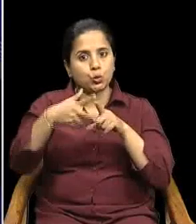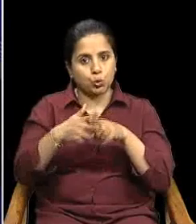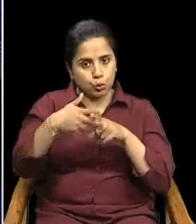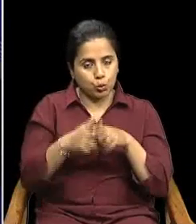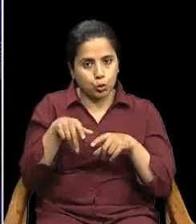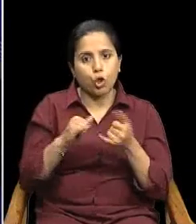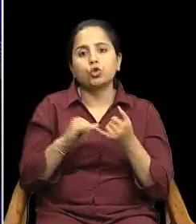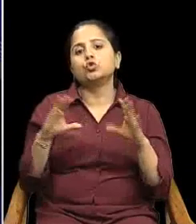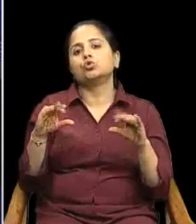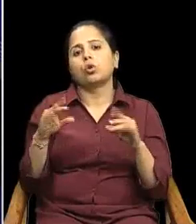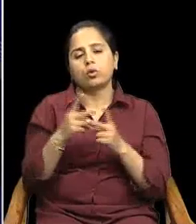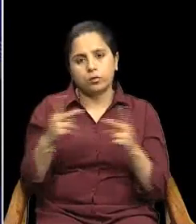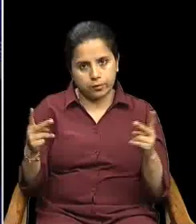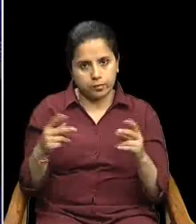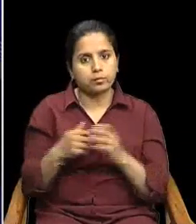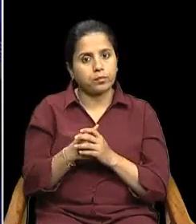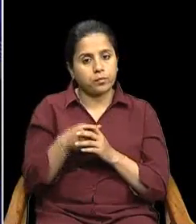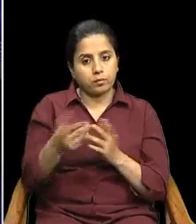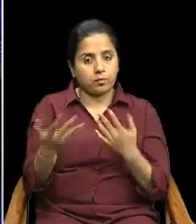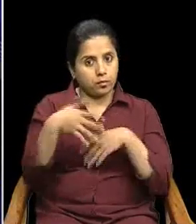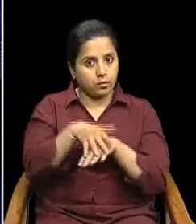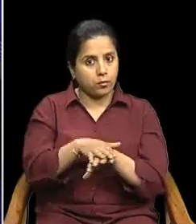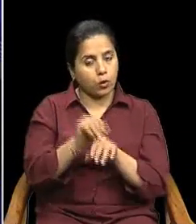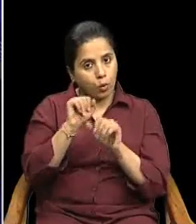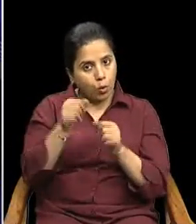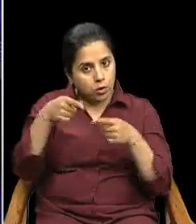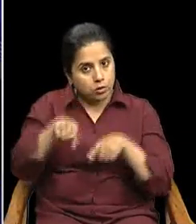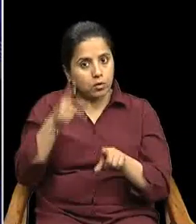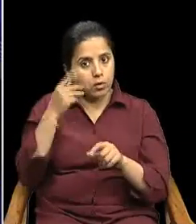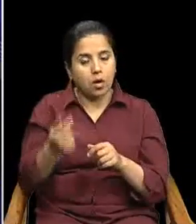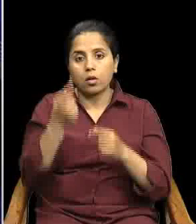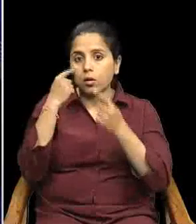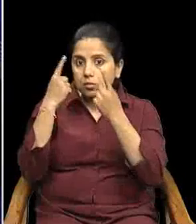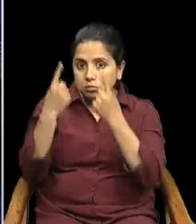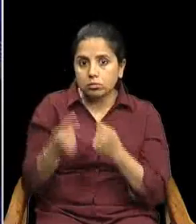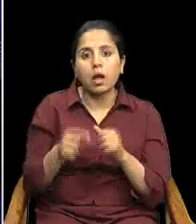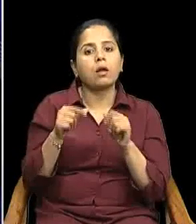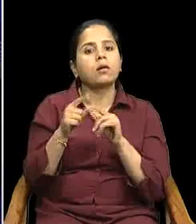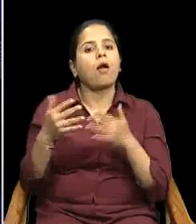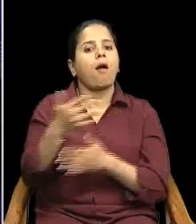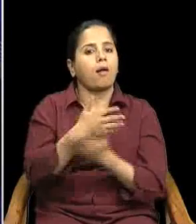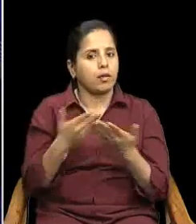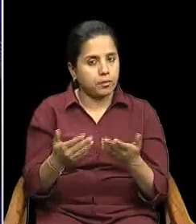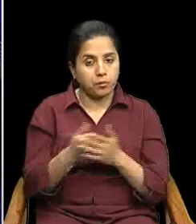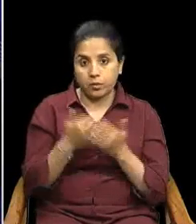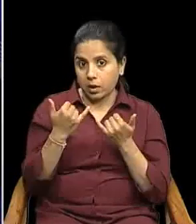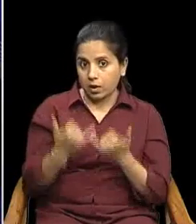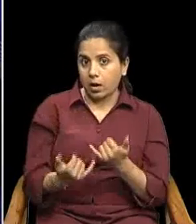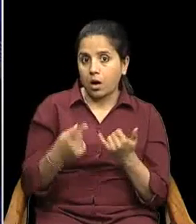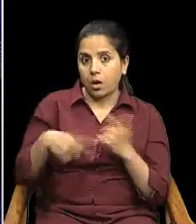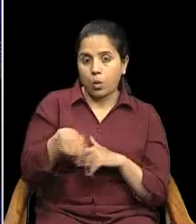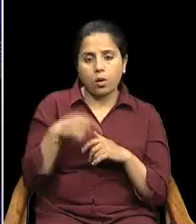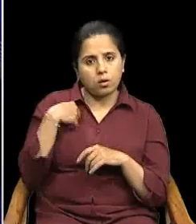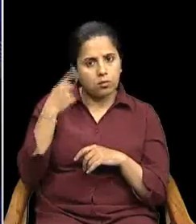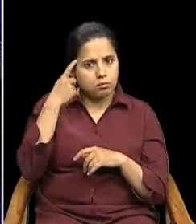the software and integrate them to analyze the data. Now, the particular